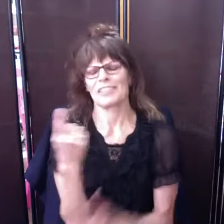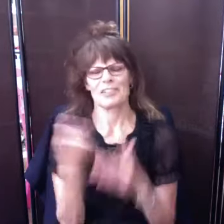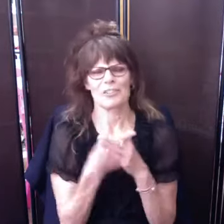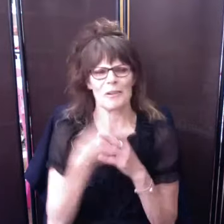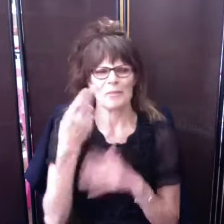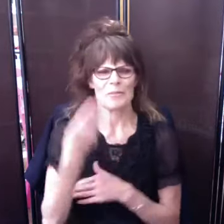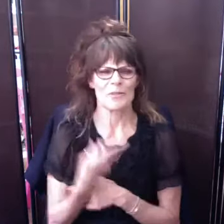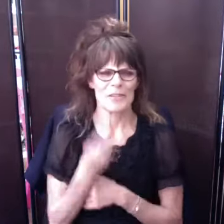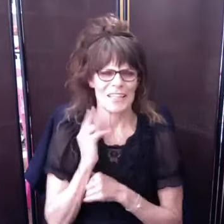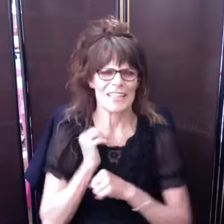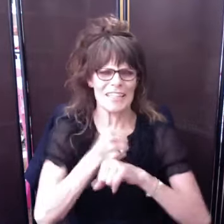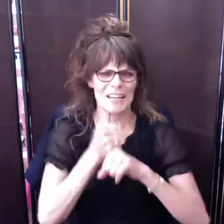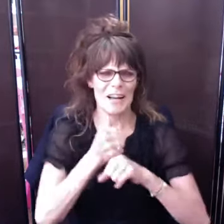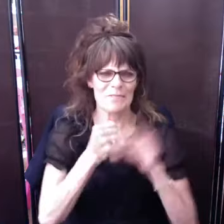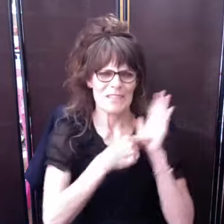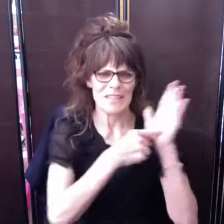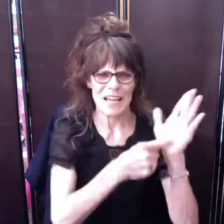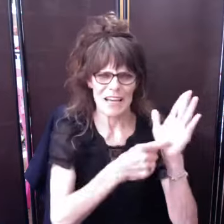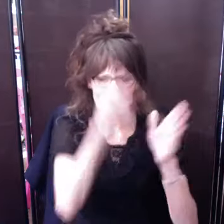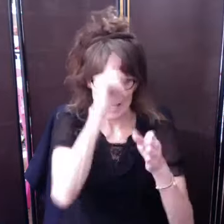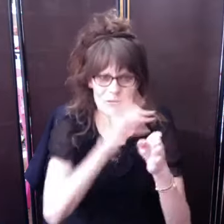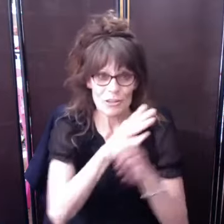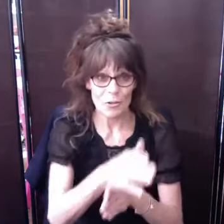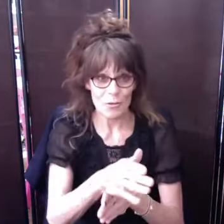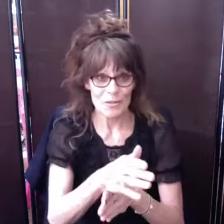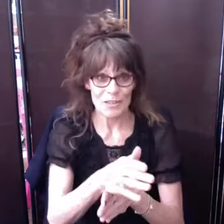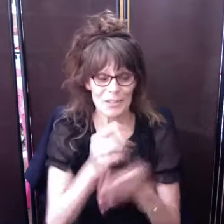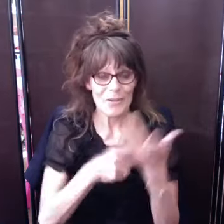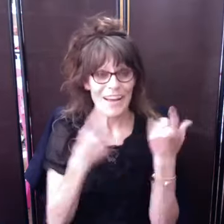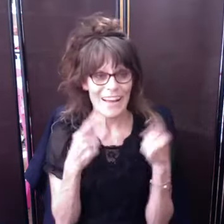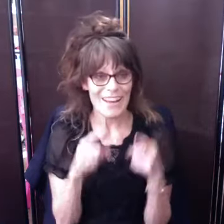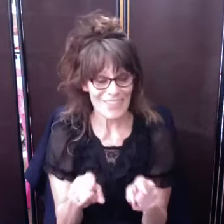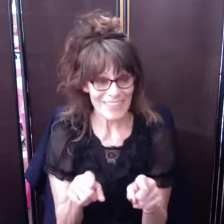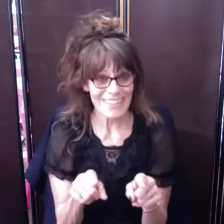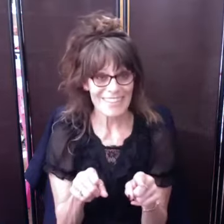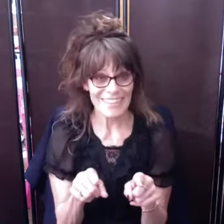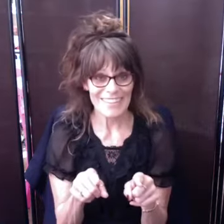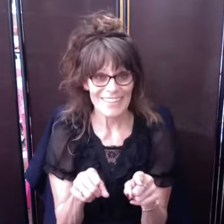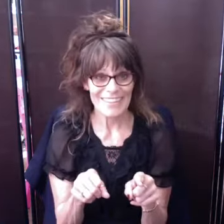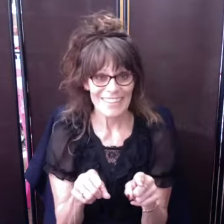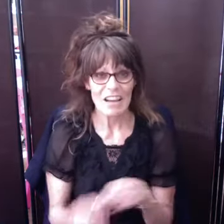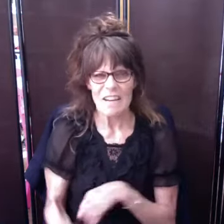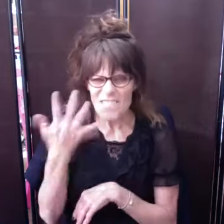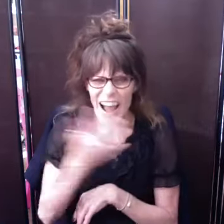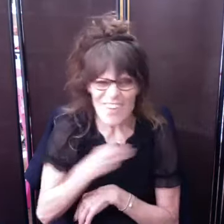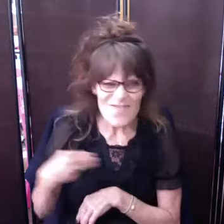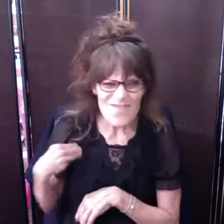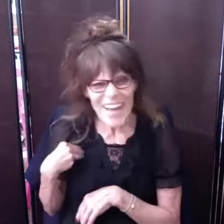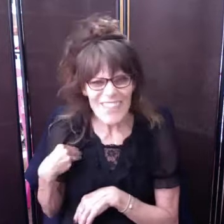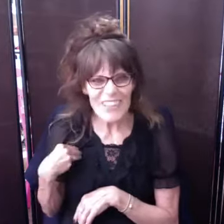those signs out sober. And so what happened was 5 members of the steering committee, and they rotated every